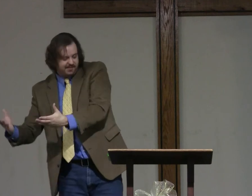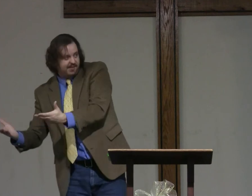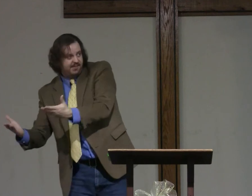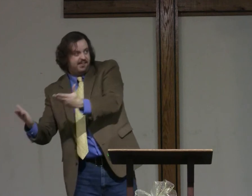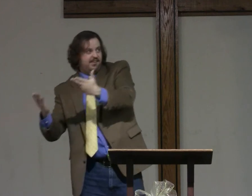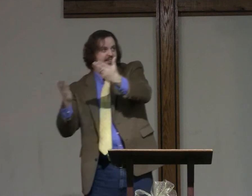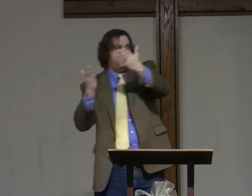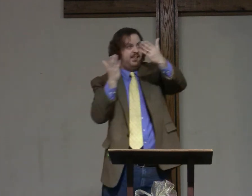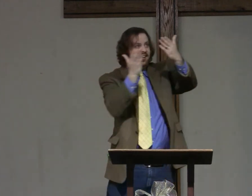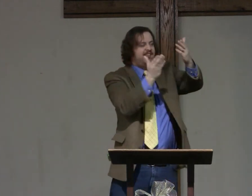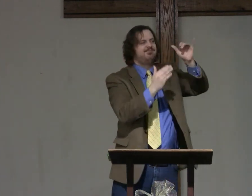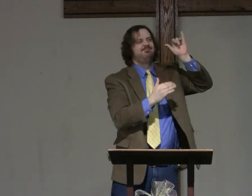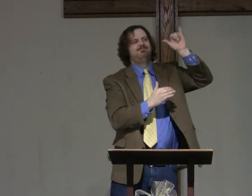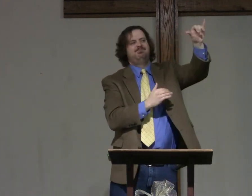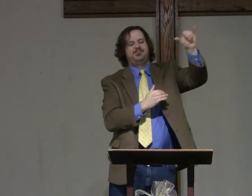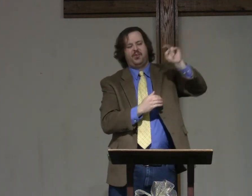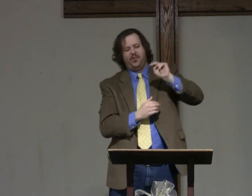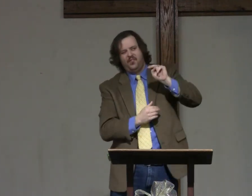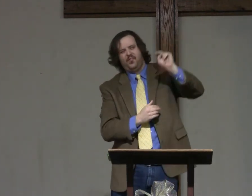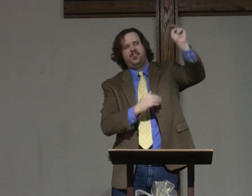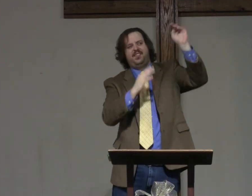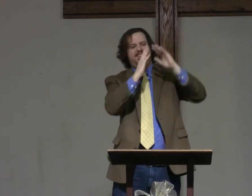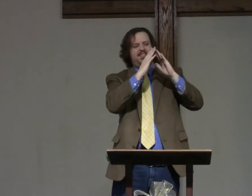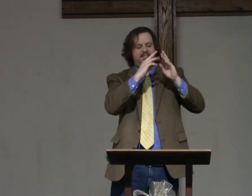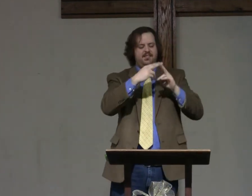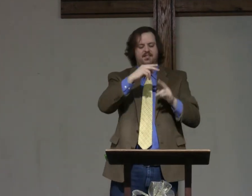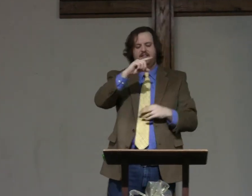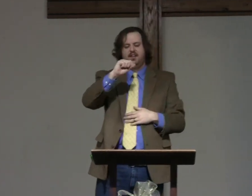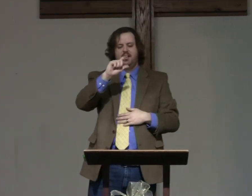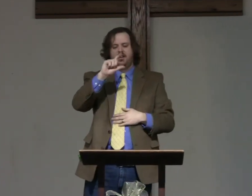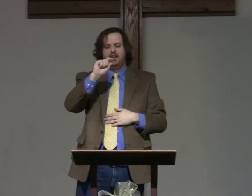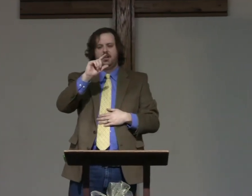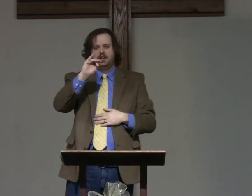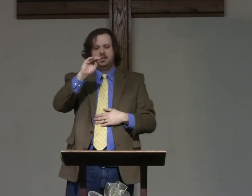Joseph took his family back and stayed